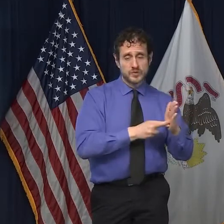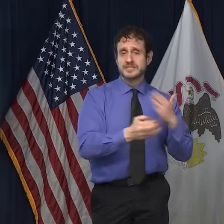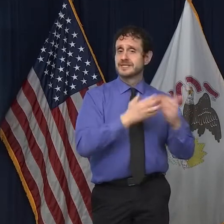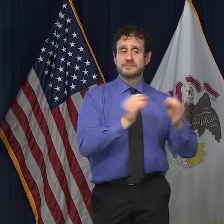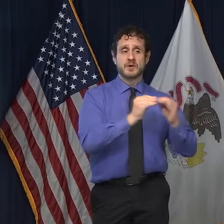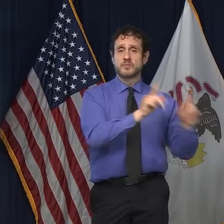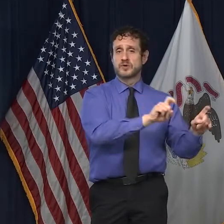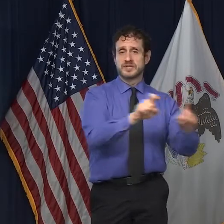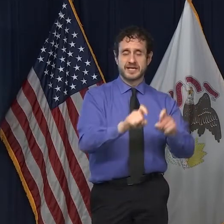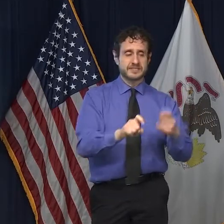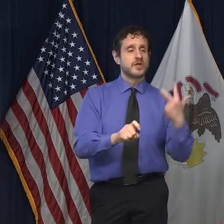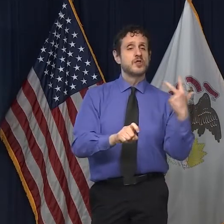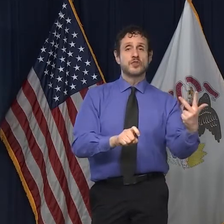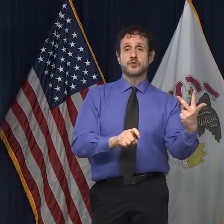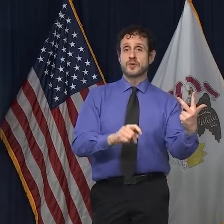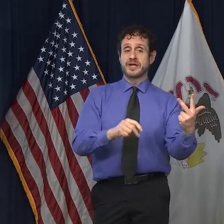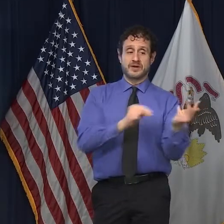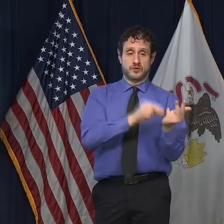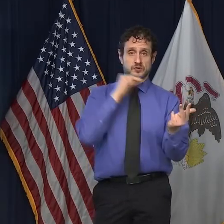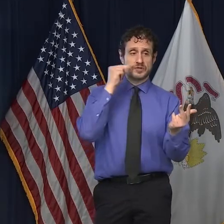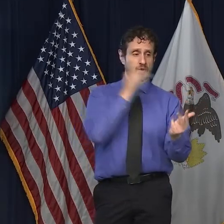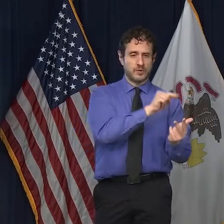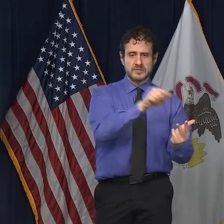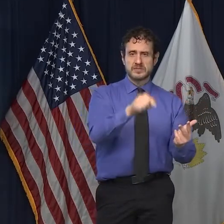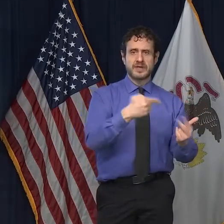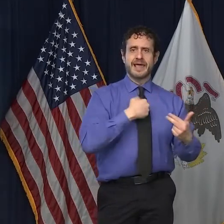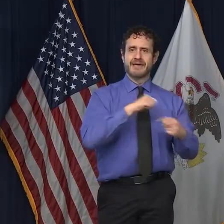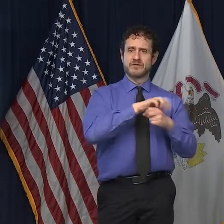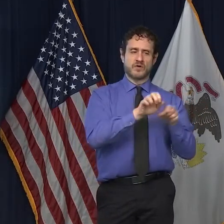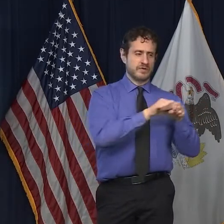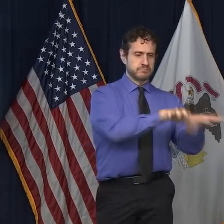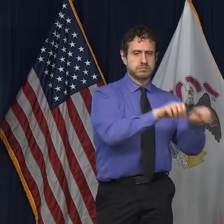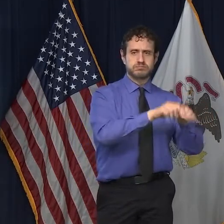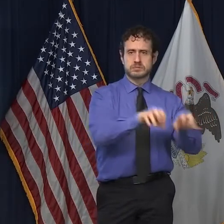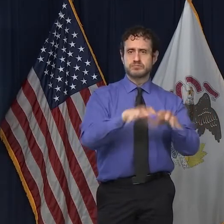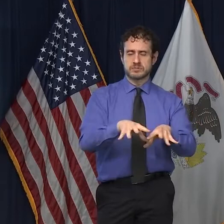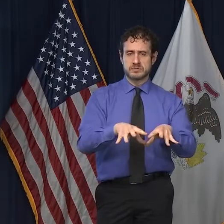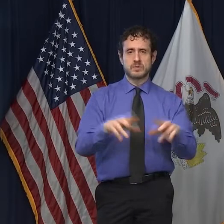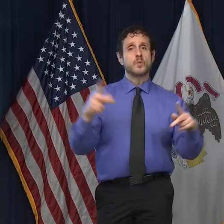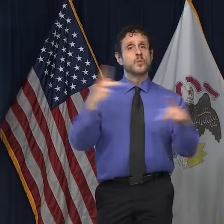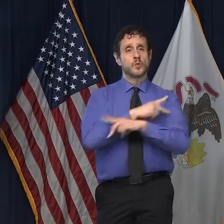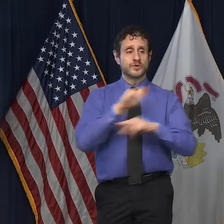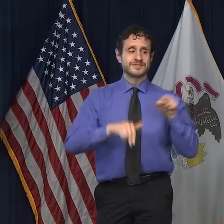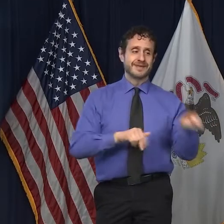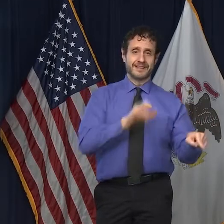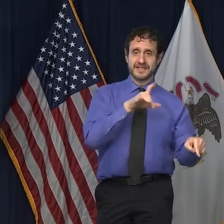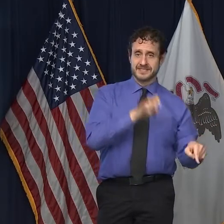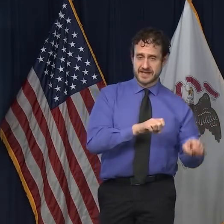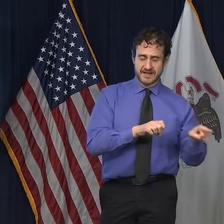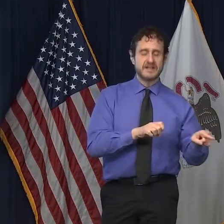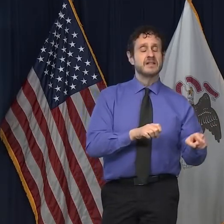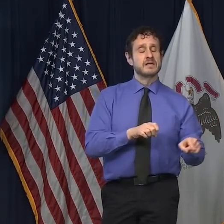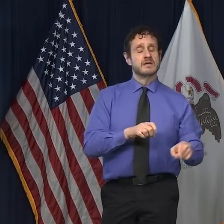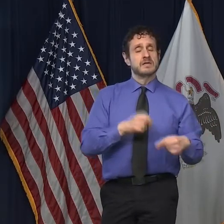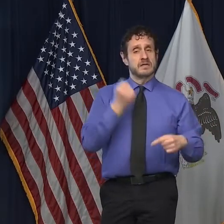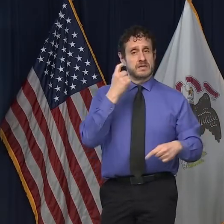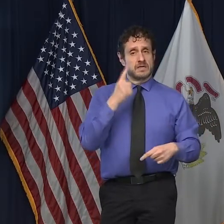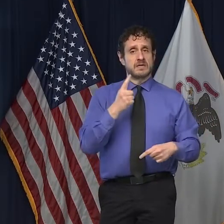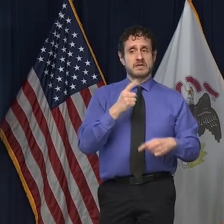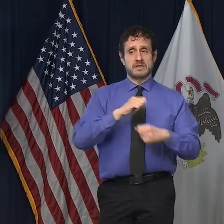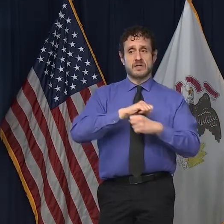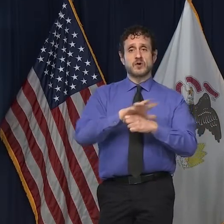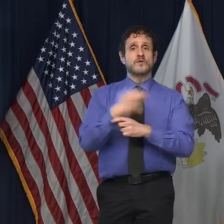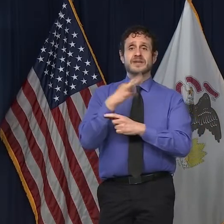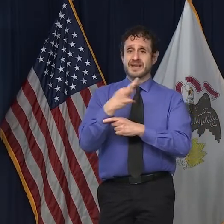3 homes with outbreaks that were more fatal than this one. Yes, this virus preys on